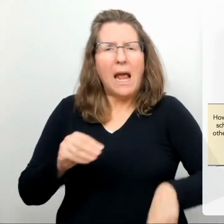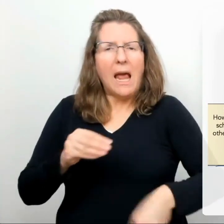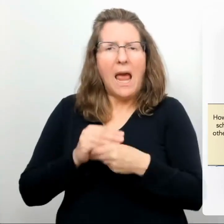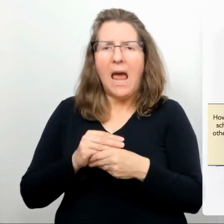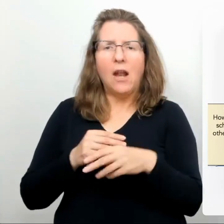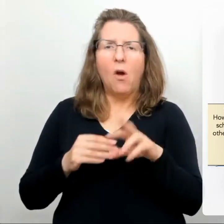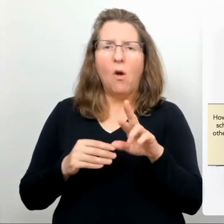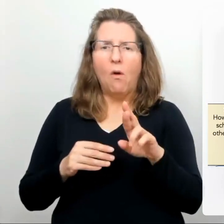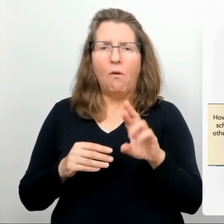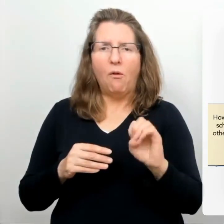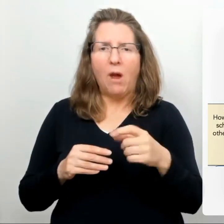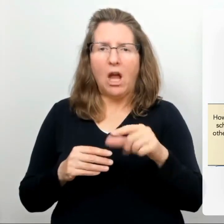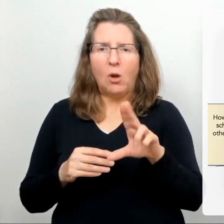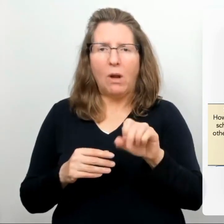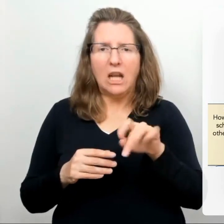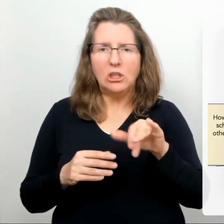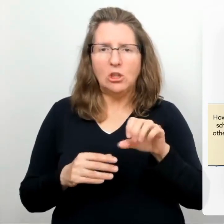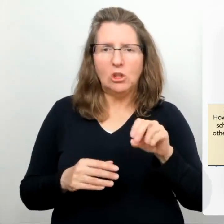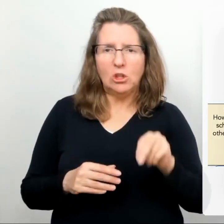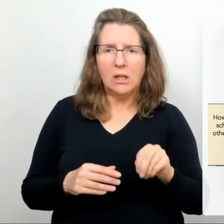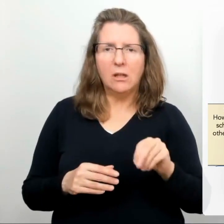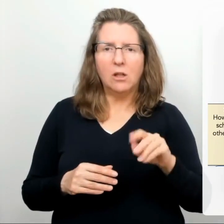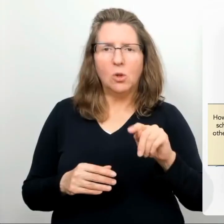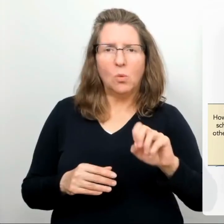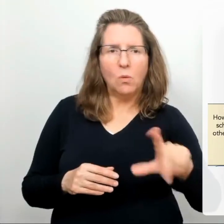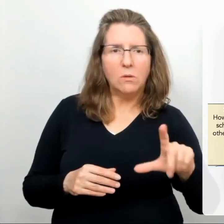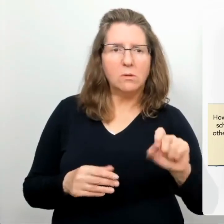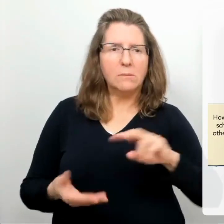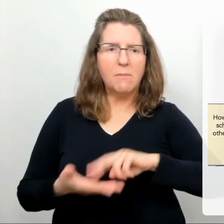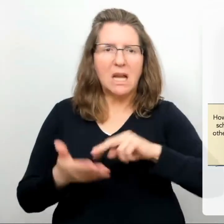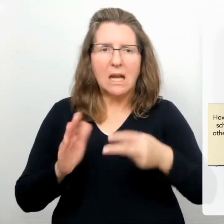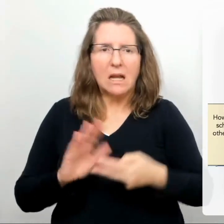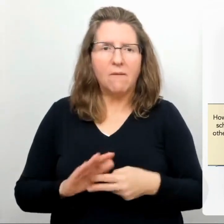outlines the supports discussed earlier regarding Aiden's social purpose.